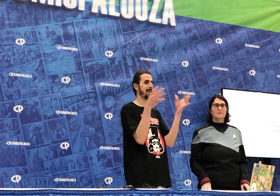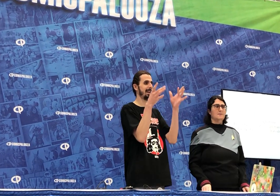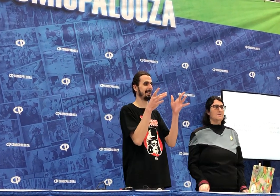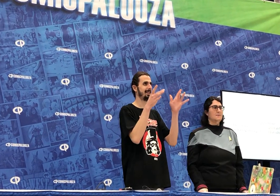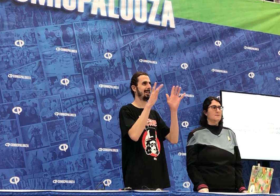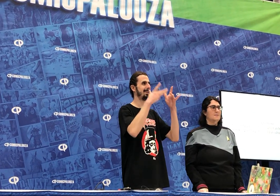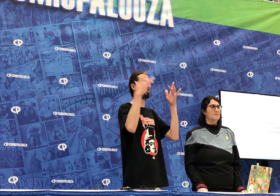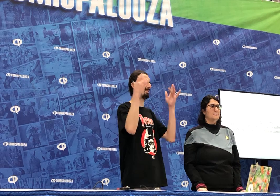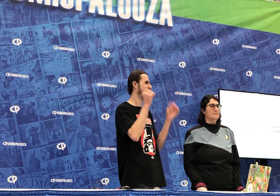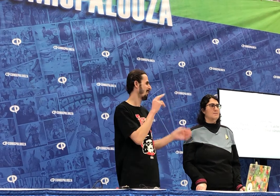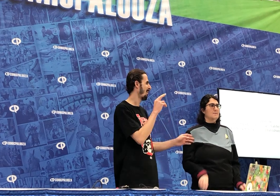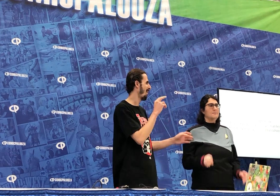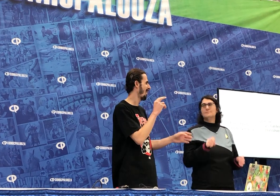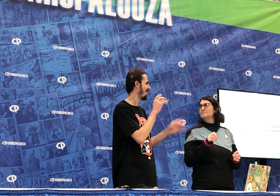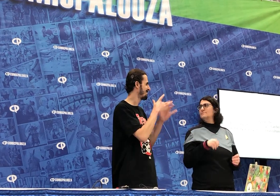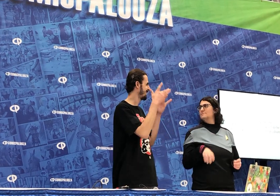Like magic?